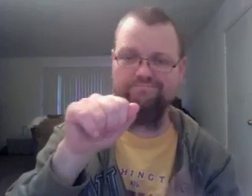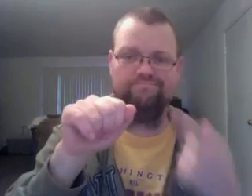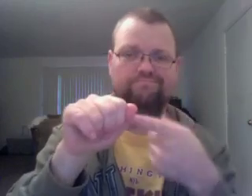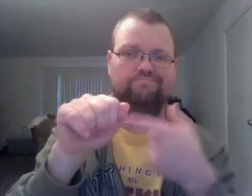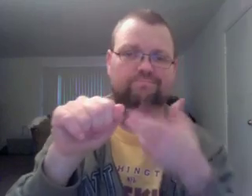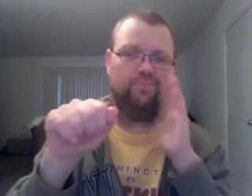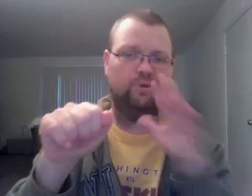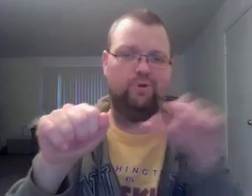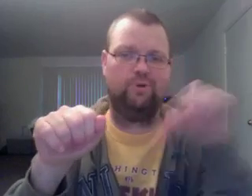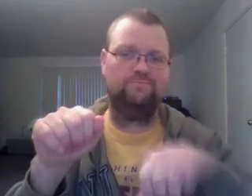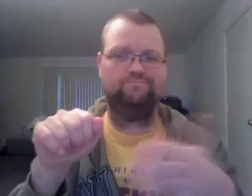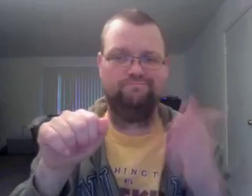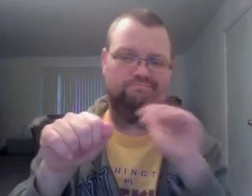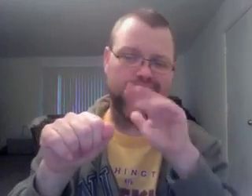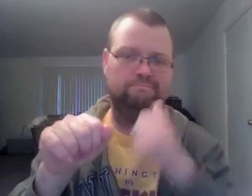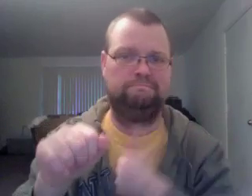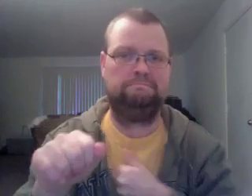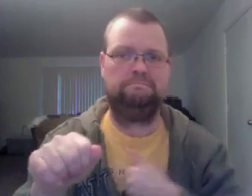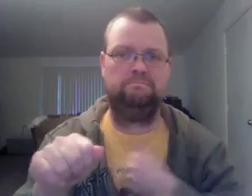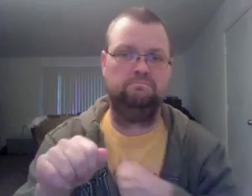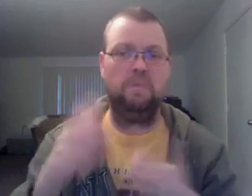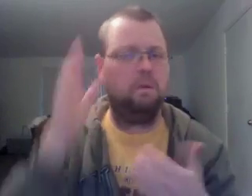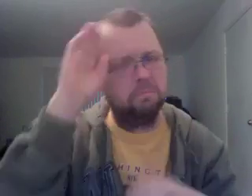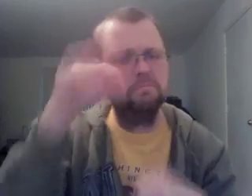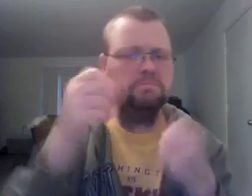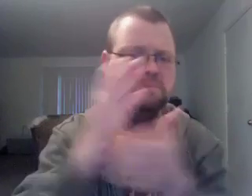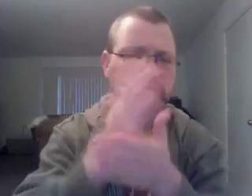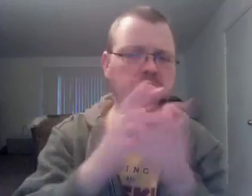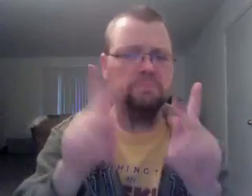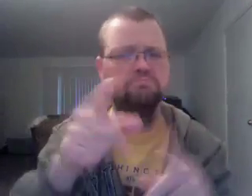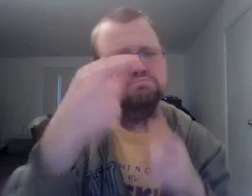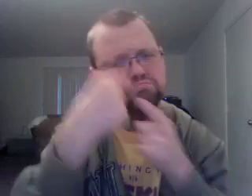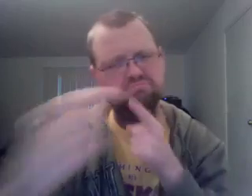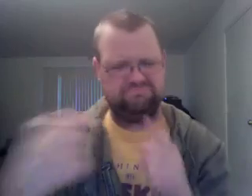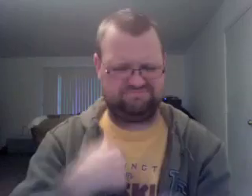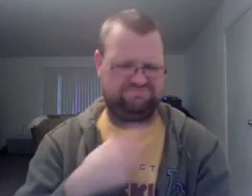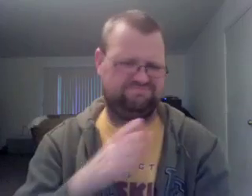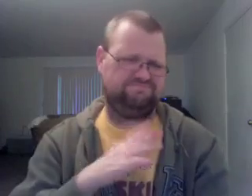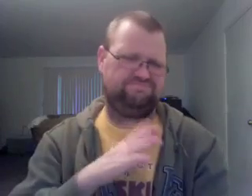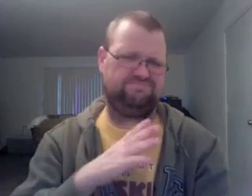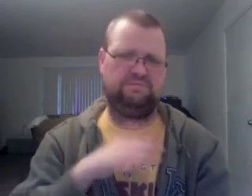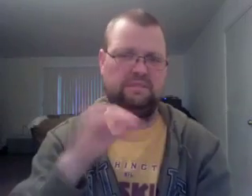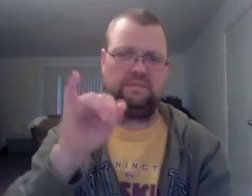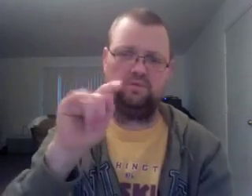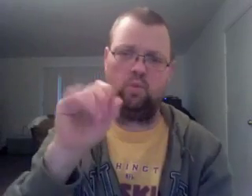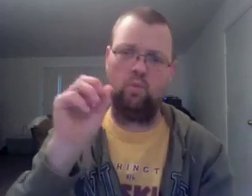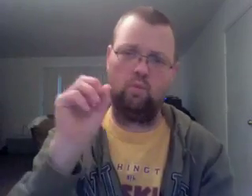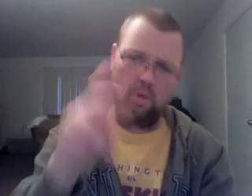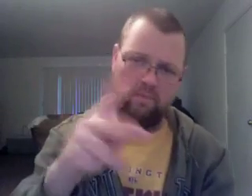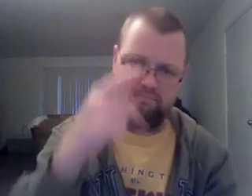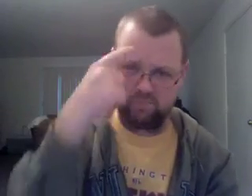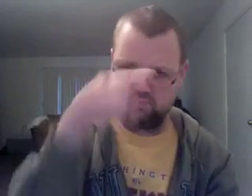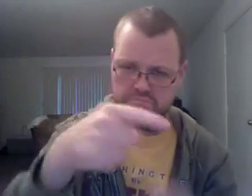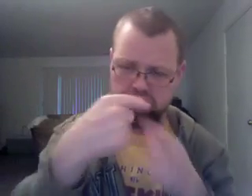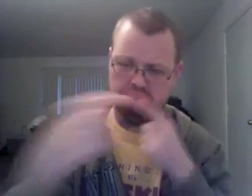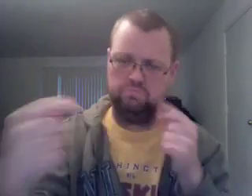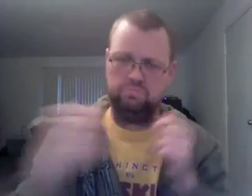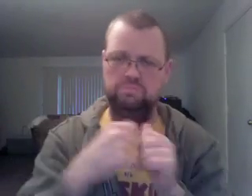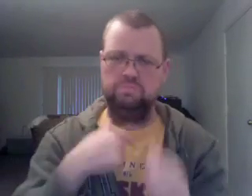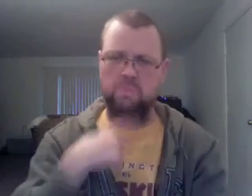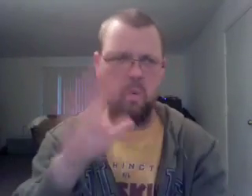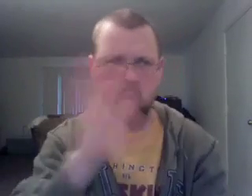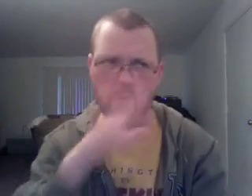a